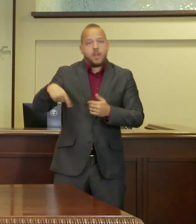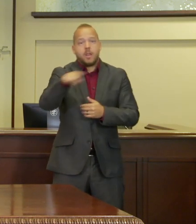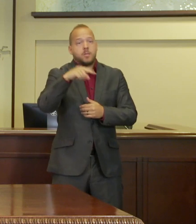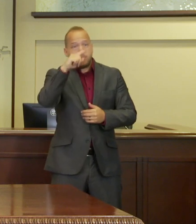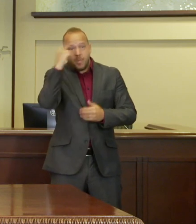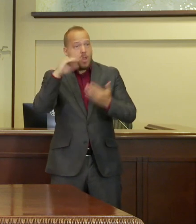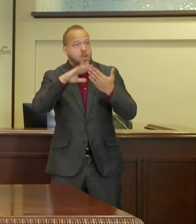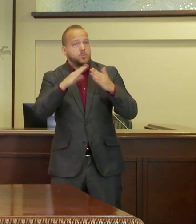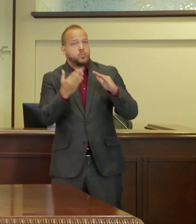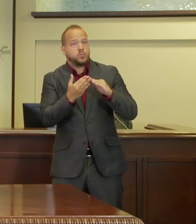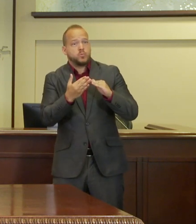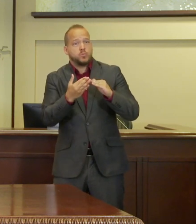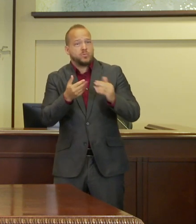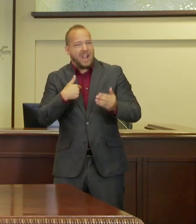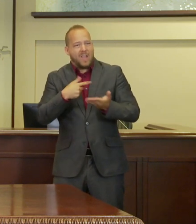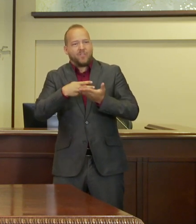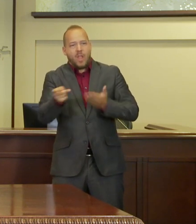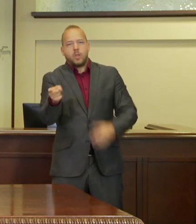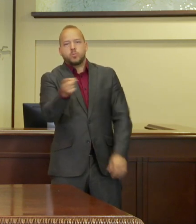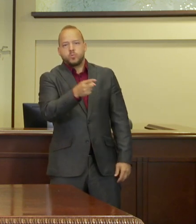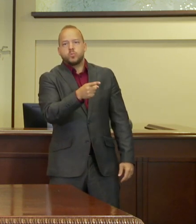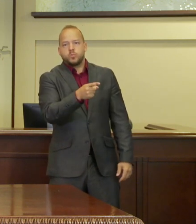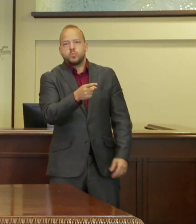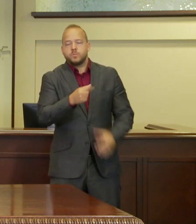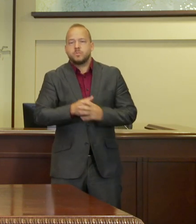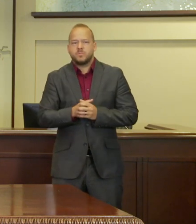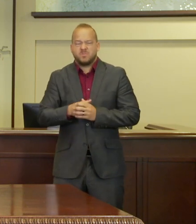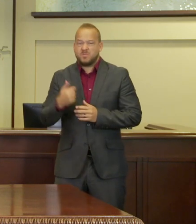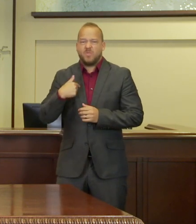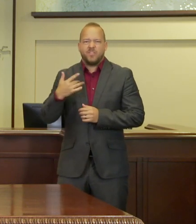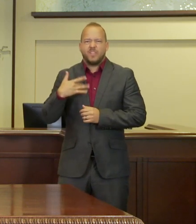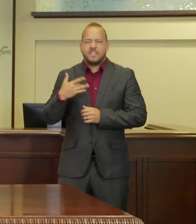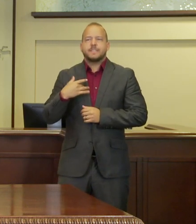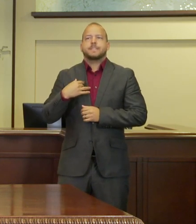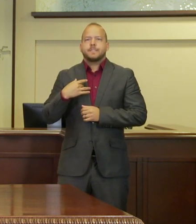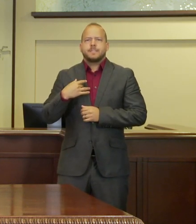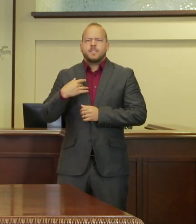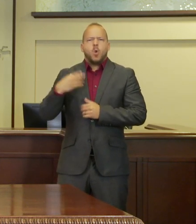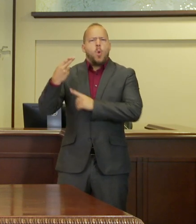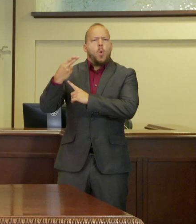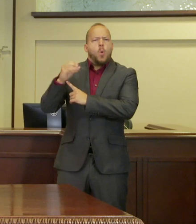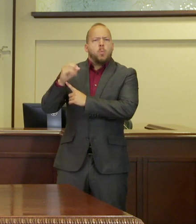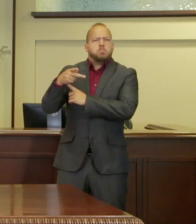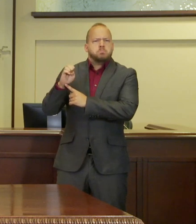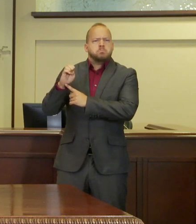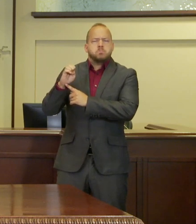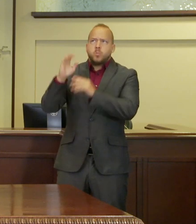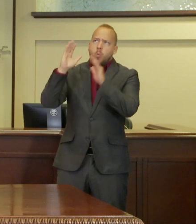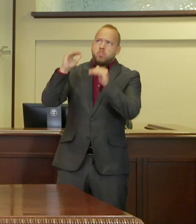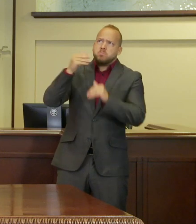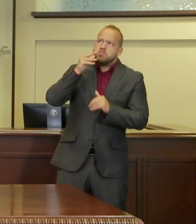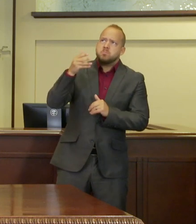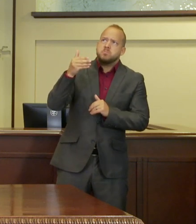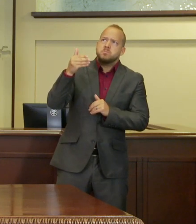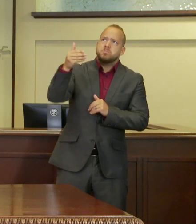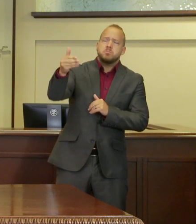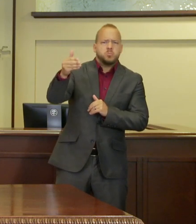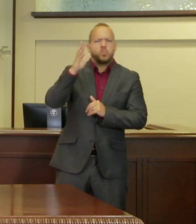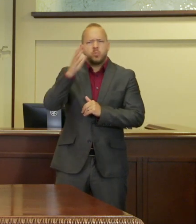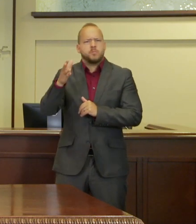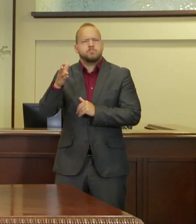something else. I felt hope for the future. We're witnessing a dramatic